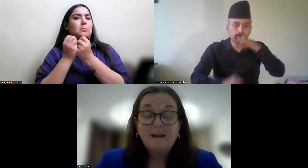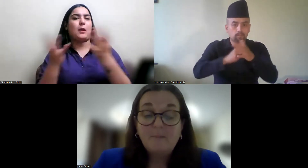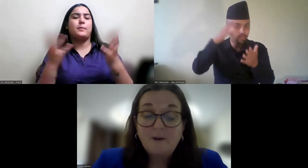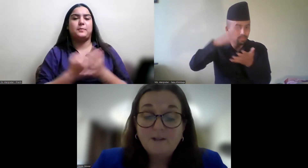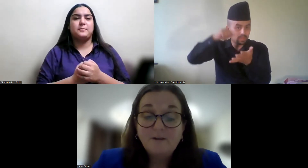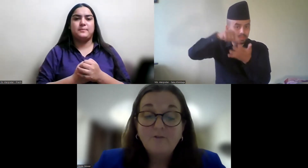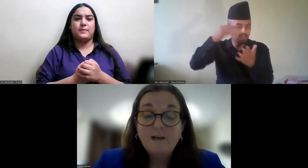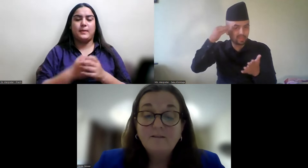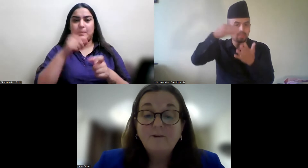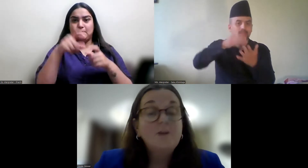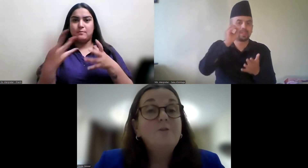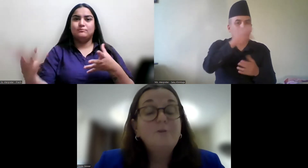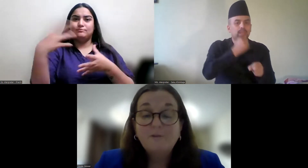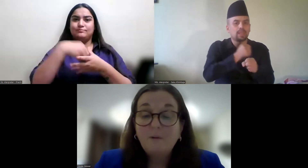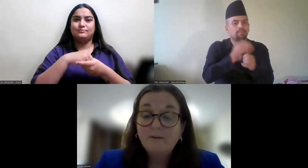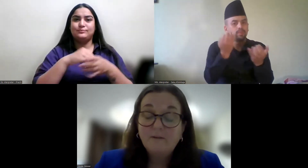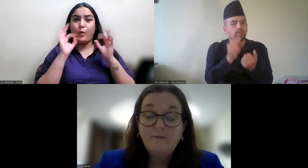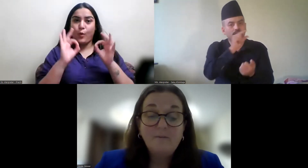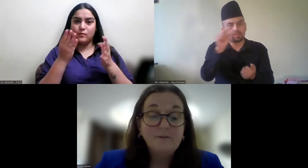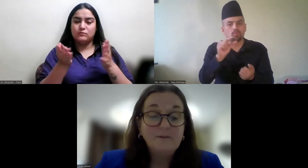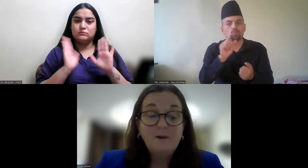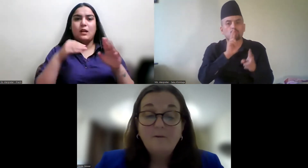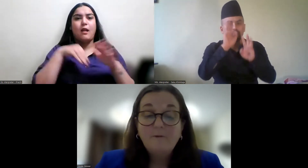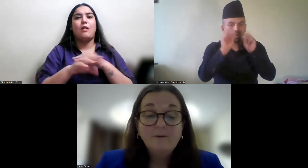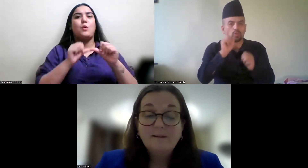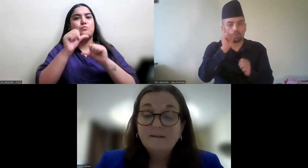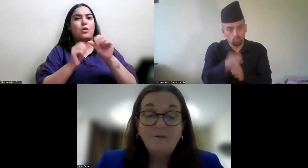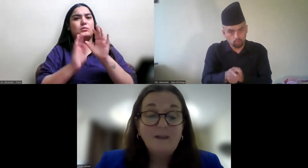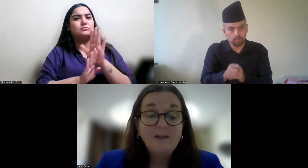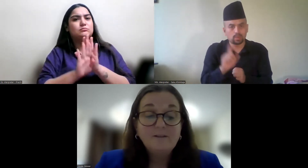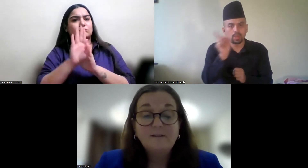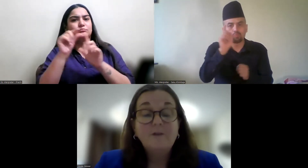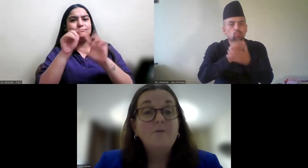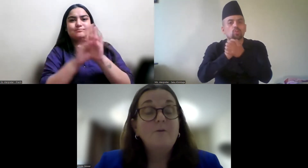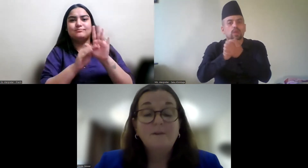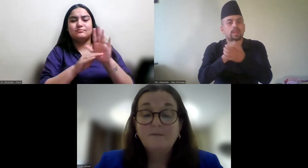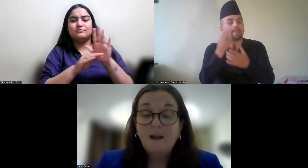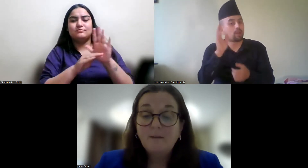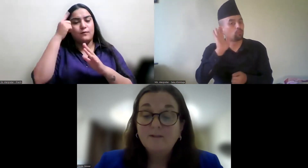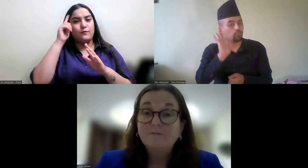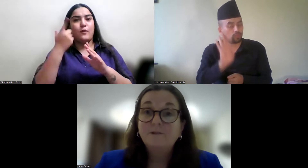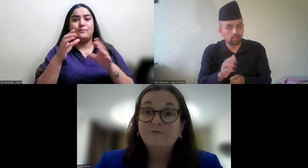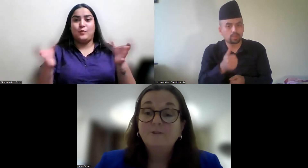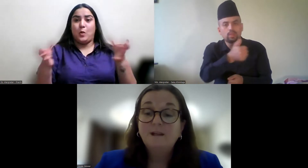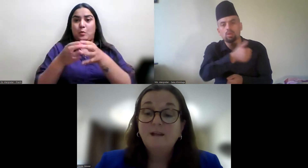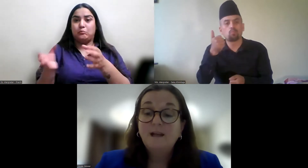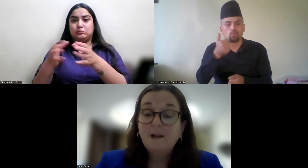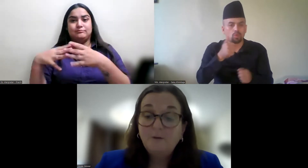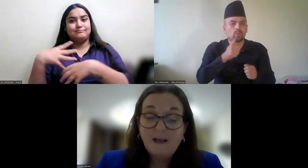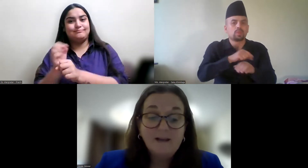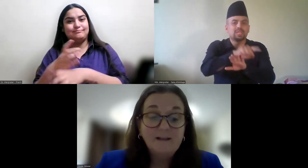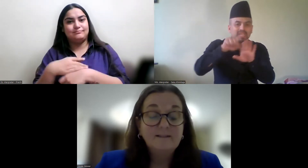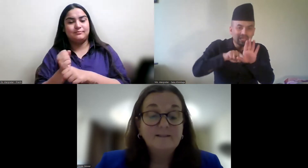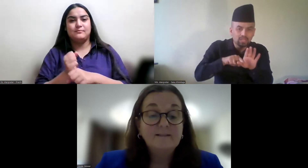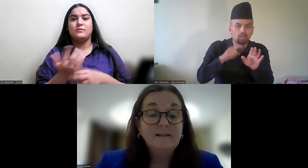great collaboration creates very conducive policy environments, focuses on the agency, growth, and development of children,